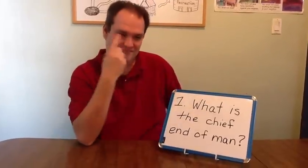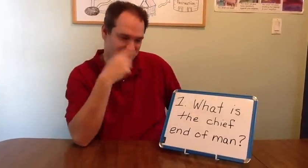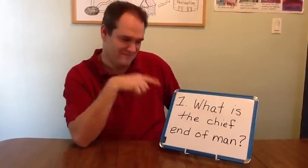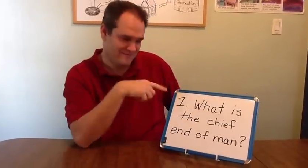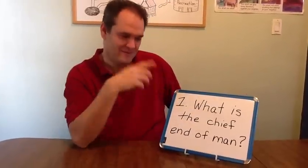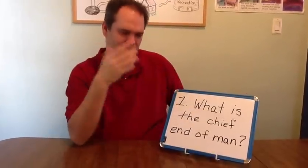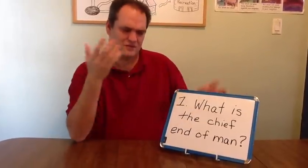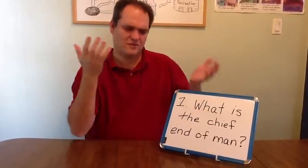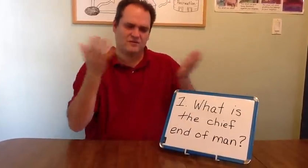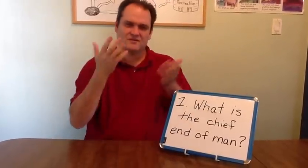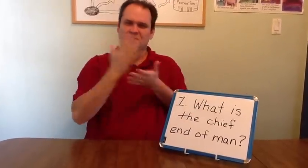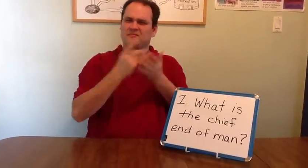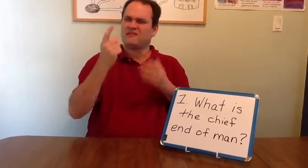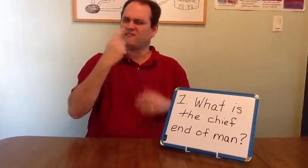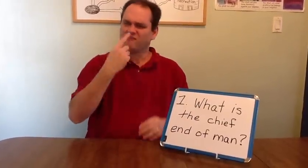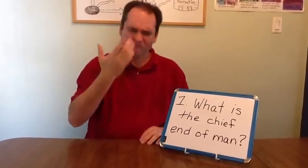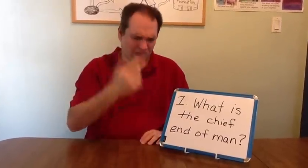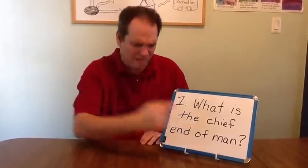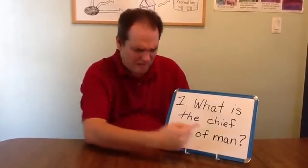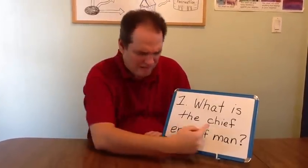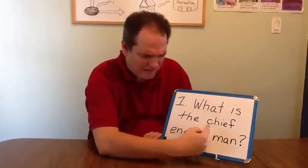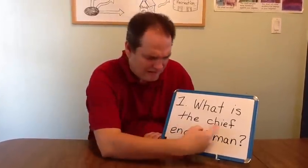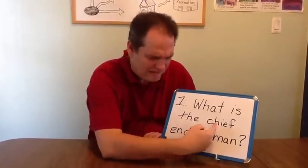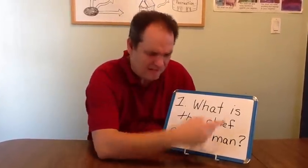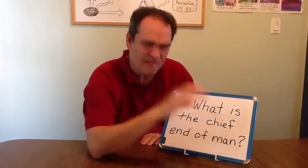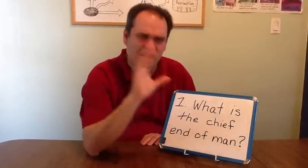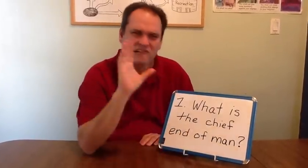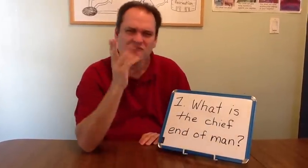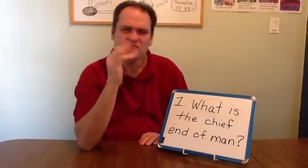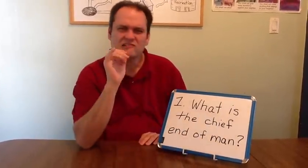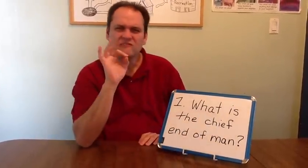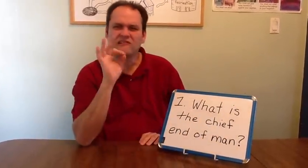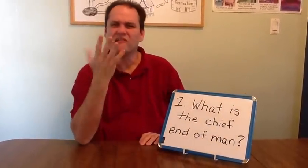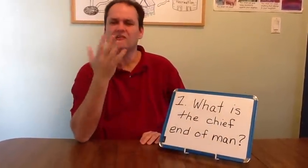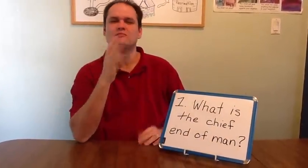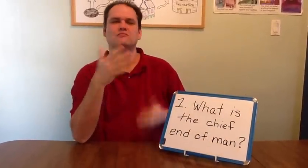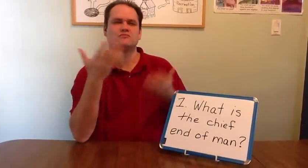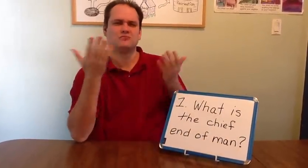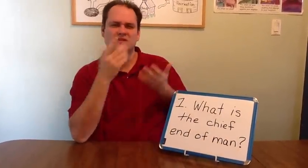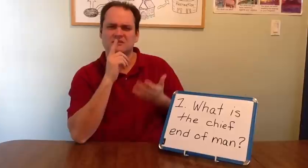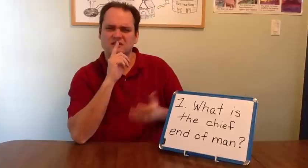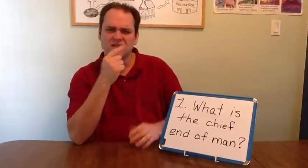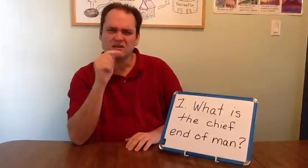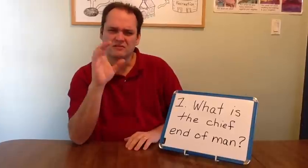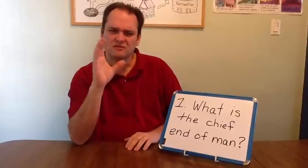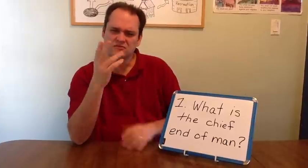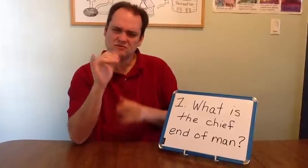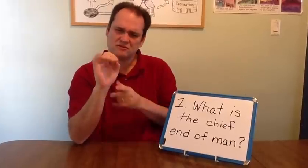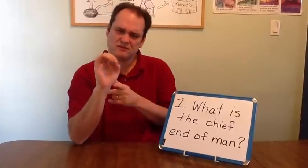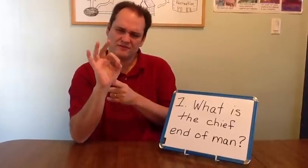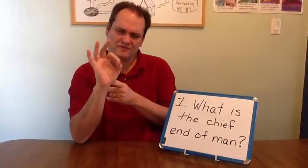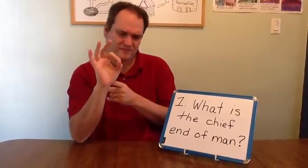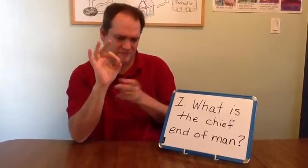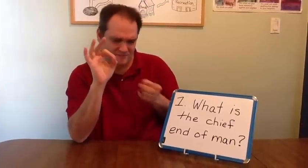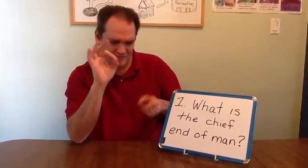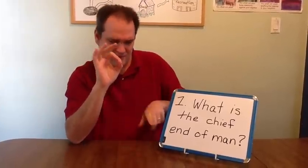Now, you see this question right here? What is the chief end of man? What does chief mean? What exactly?